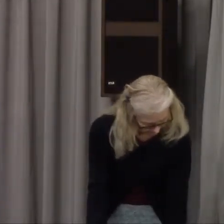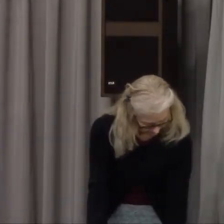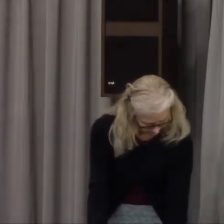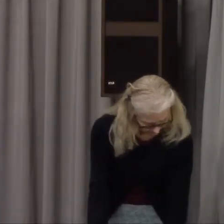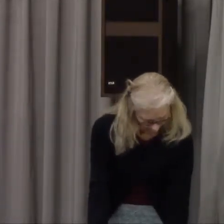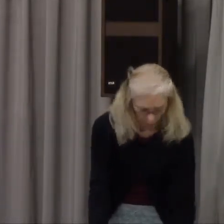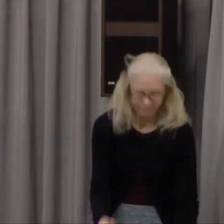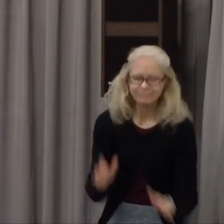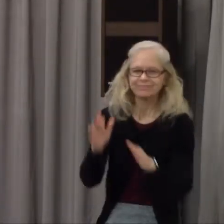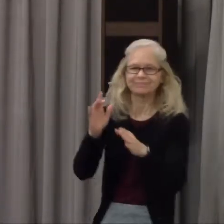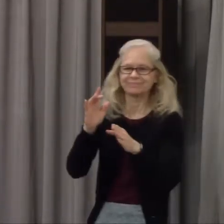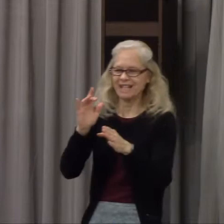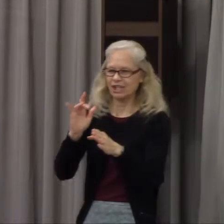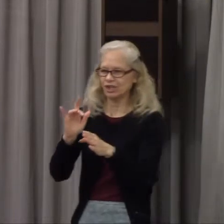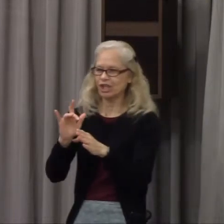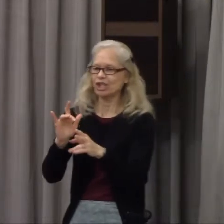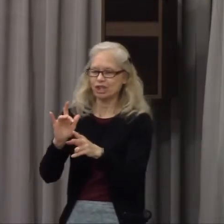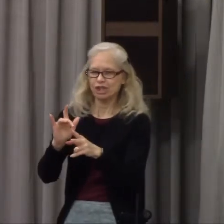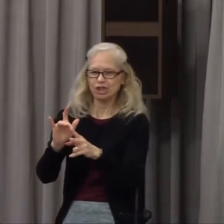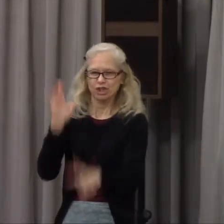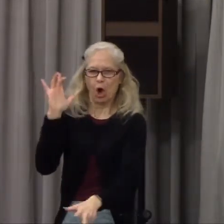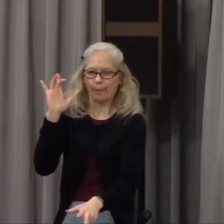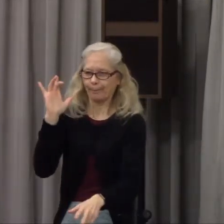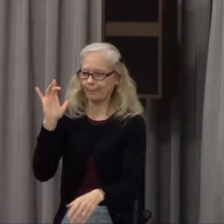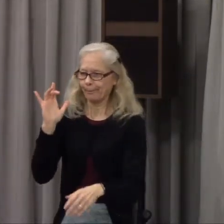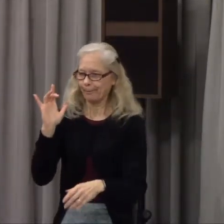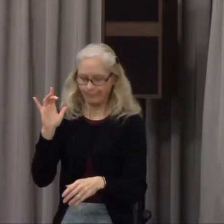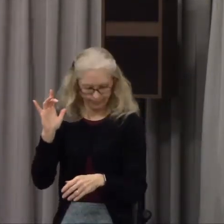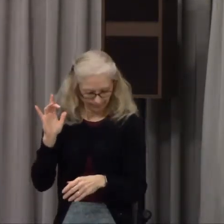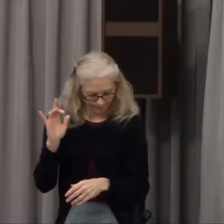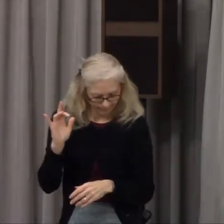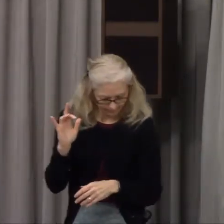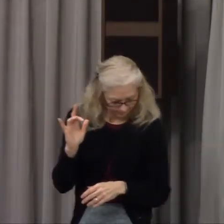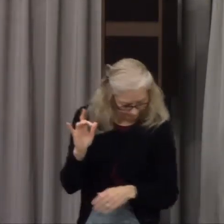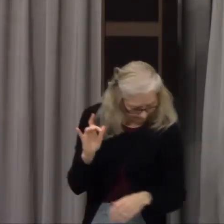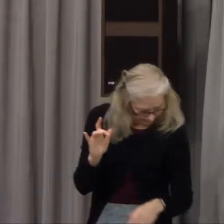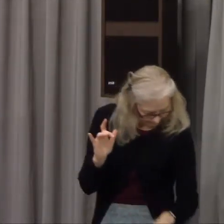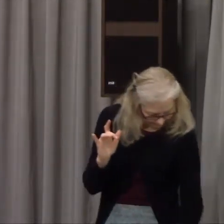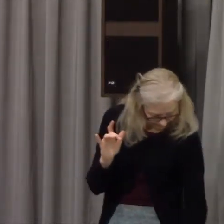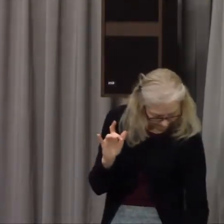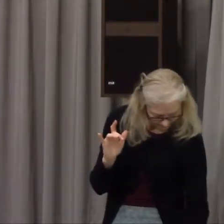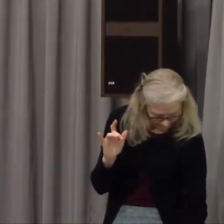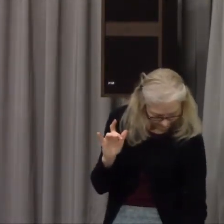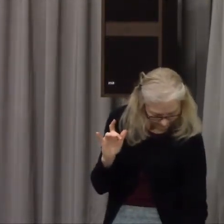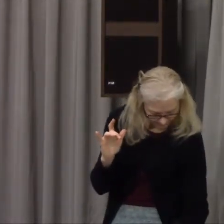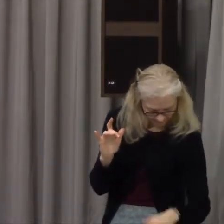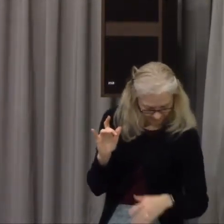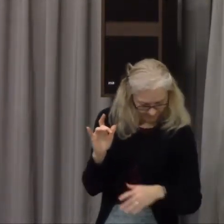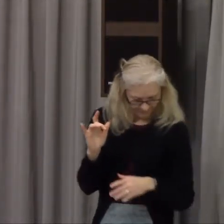Isaiah 49:1. Listen, O isles. By the way, that's us, whom He be sent to.